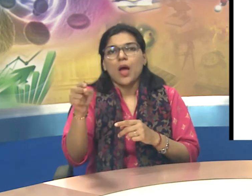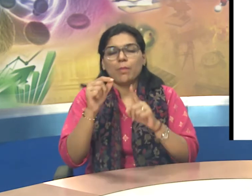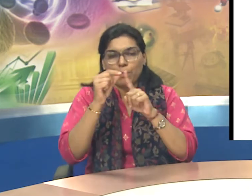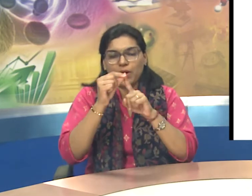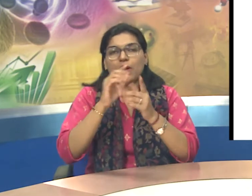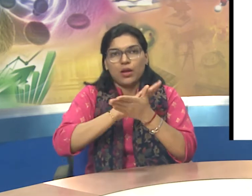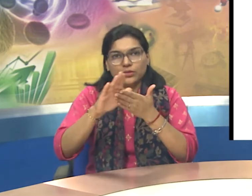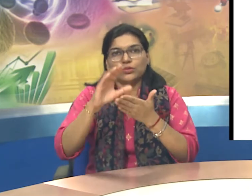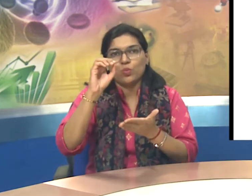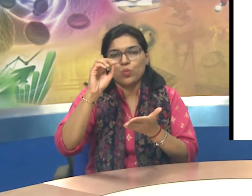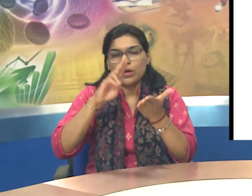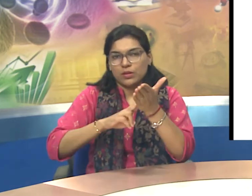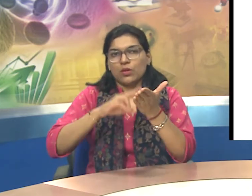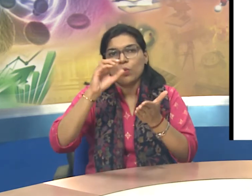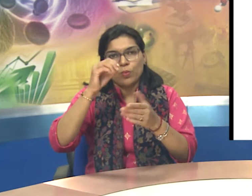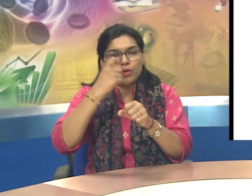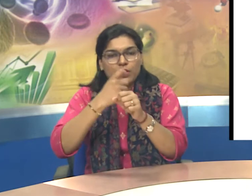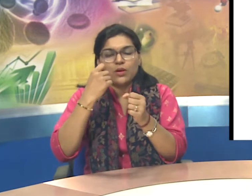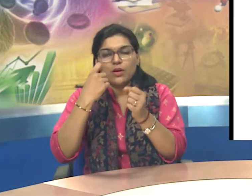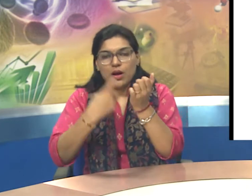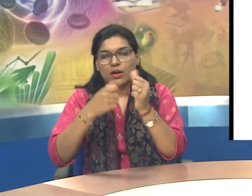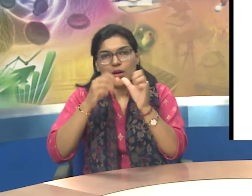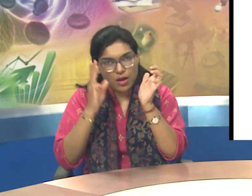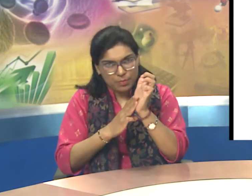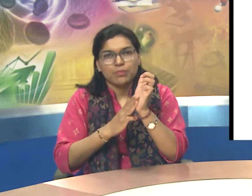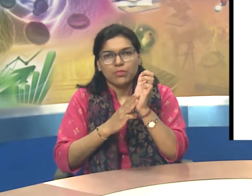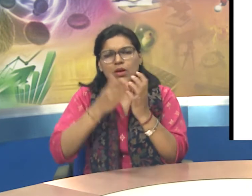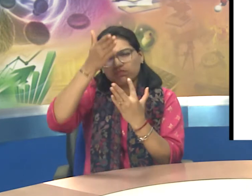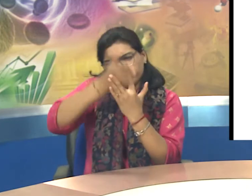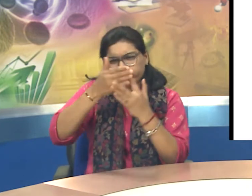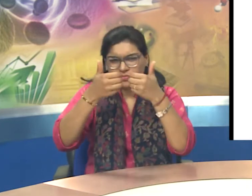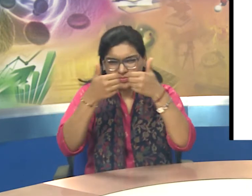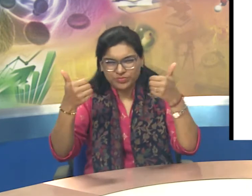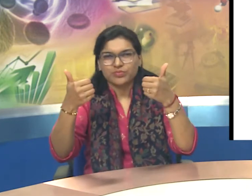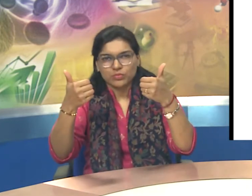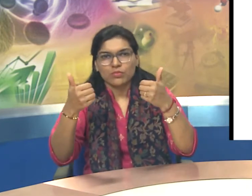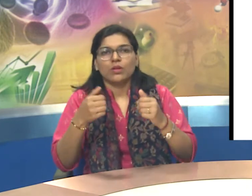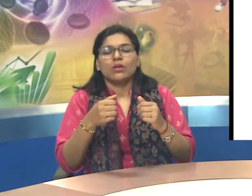Telegram can also be sent by using